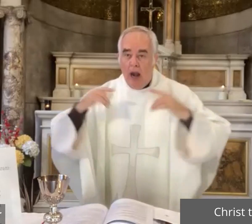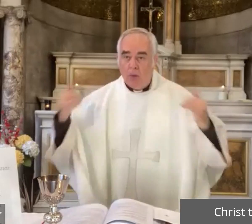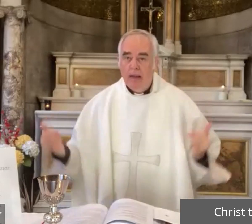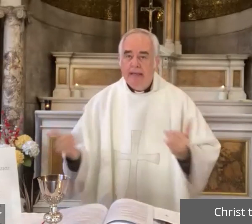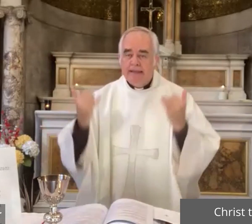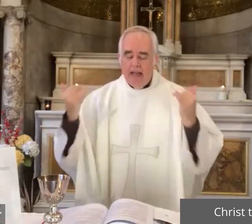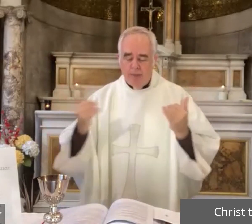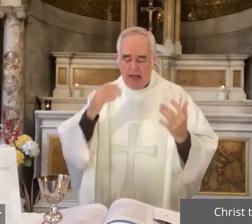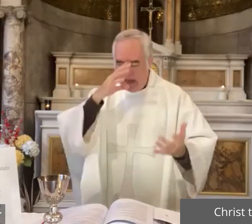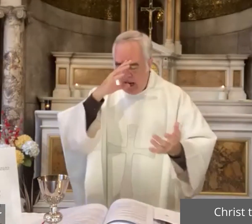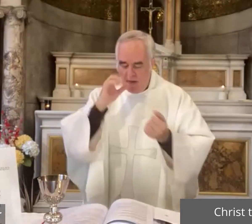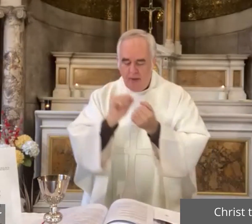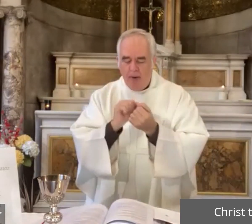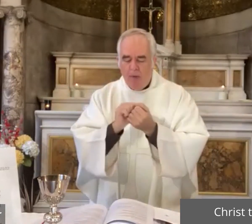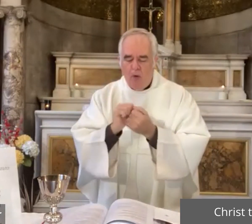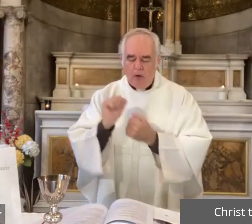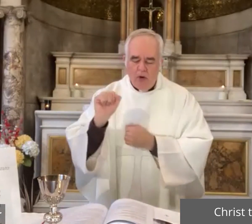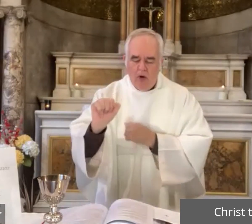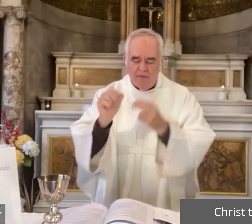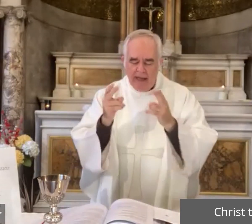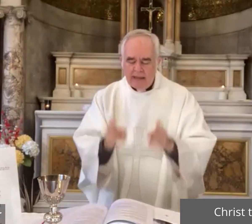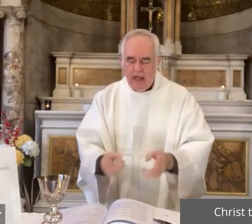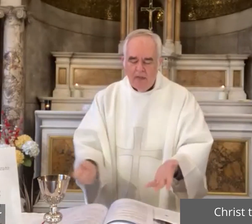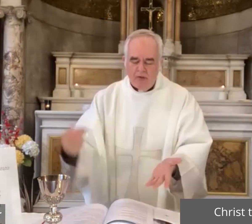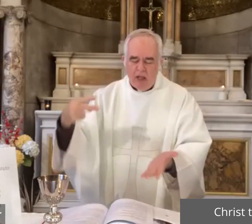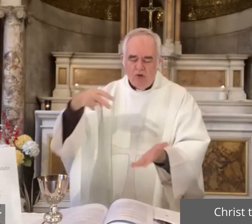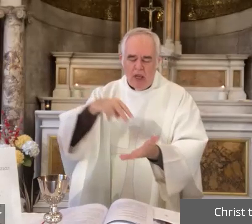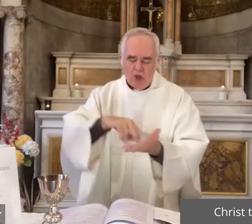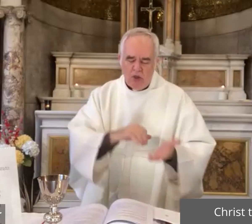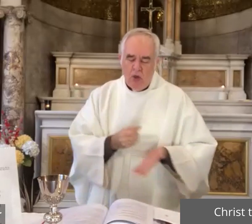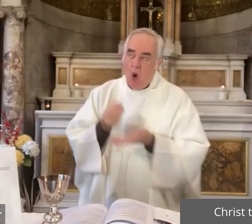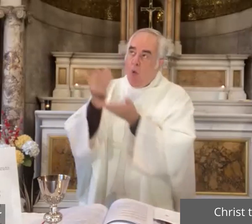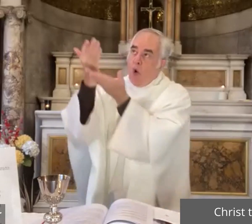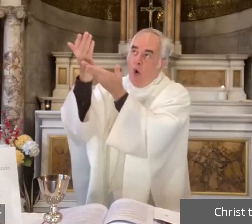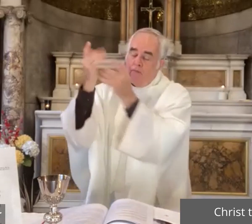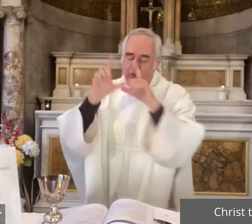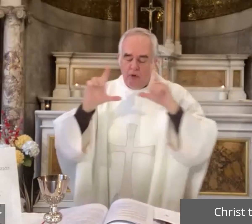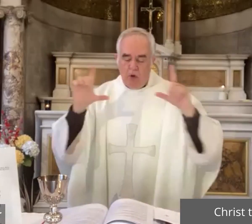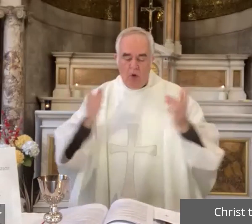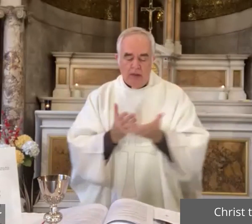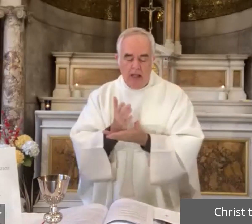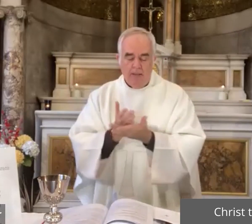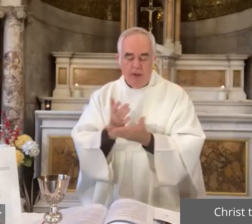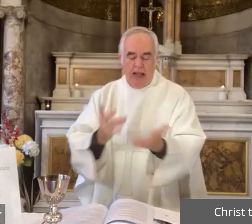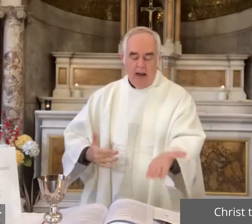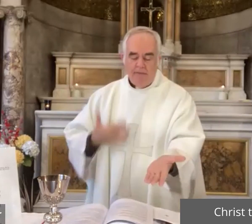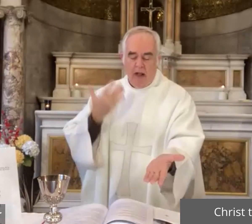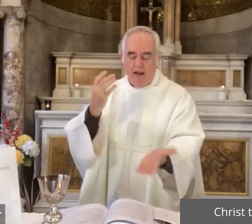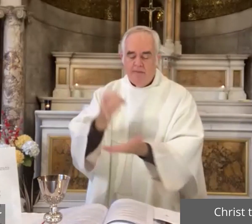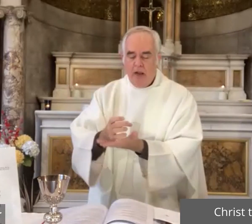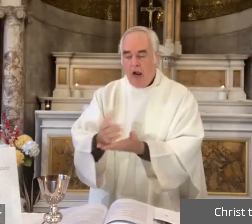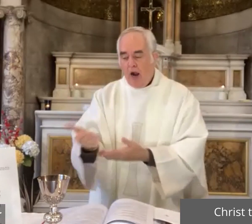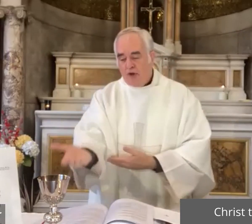Therefore, as we celebrate the memorial of his death and resurrection, we offer the Lord the bread